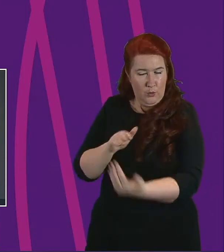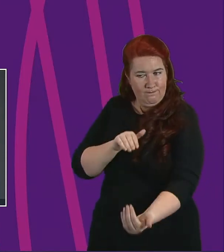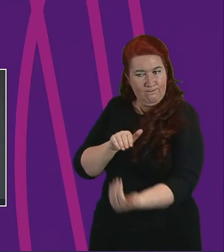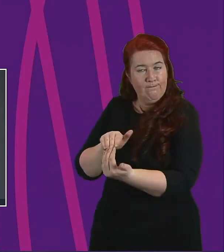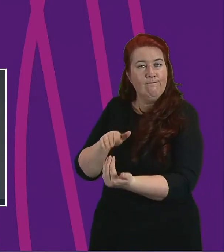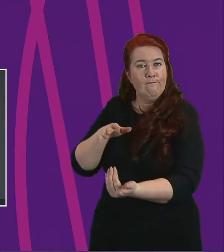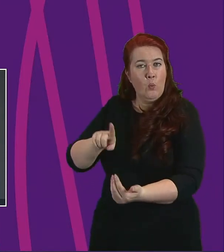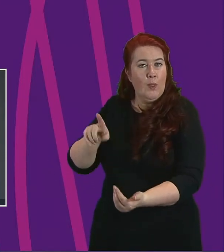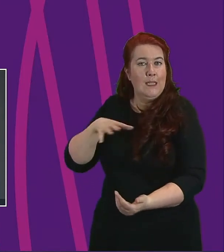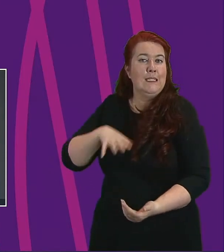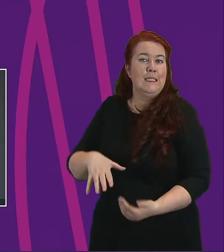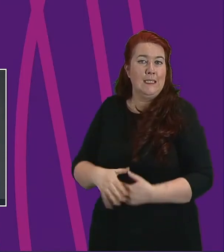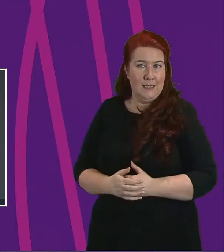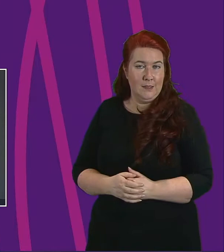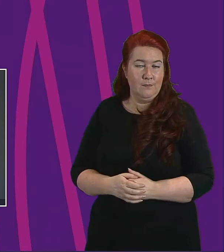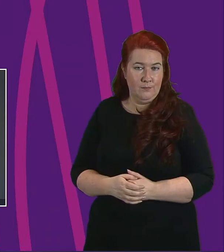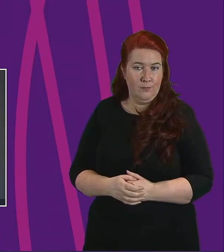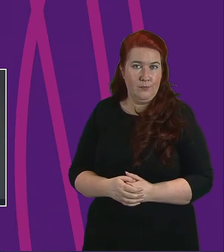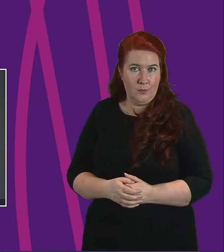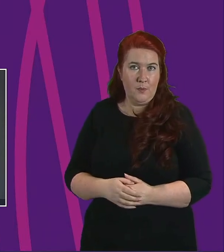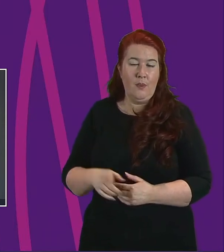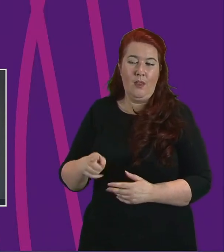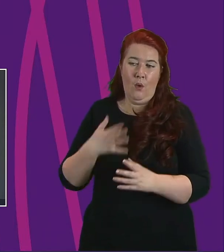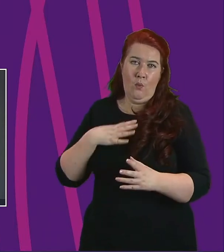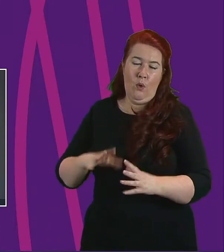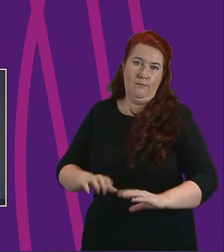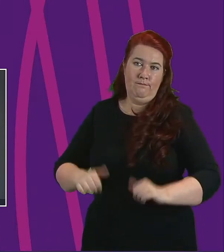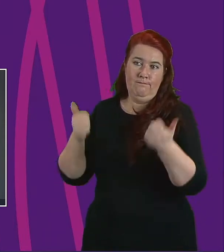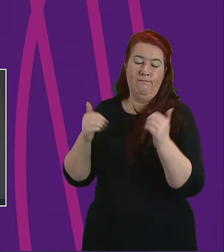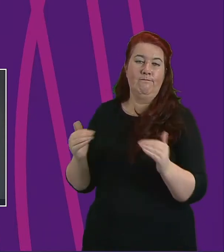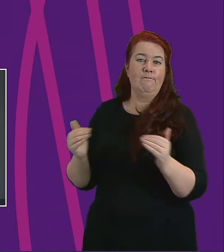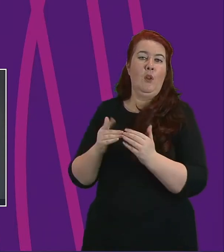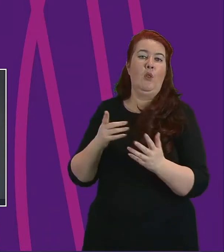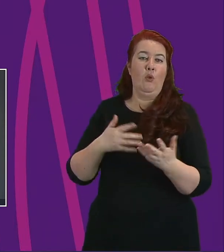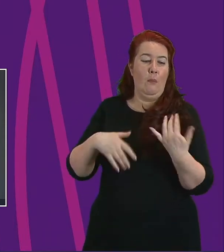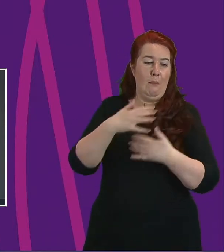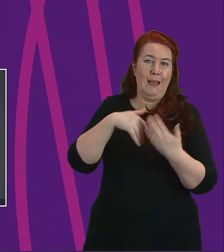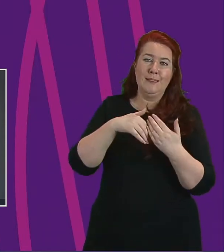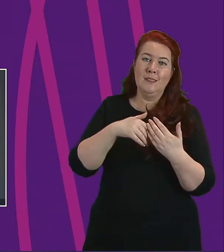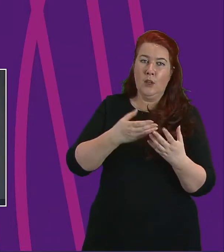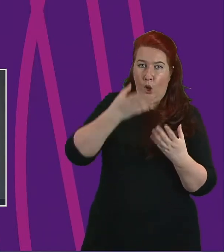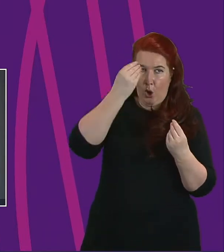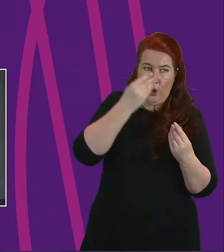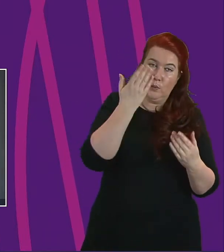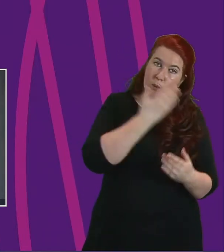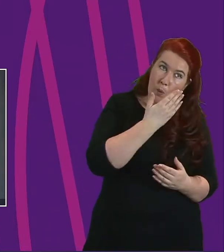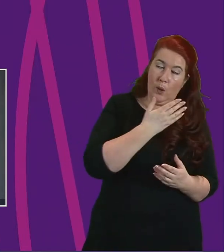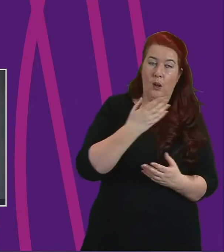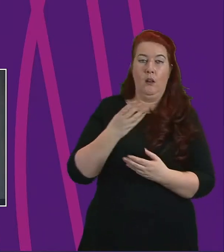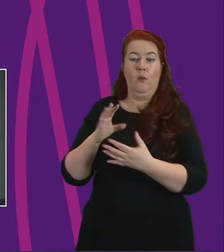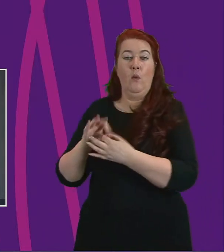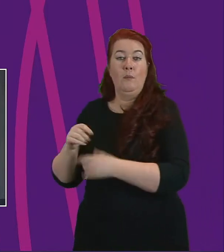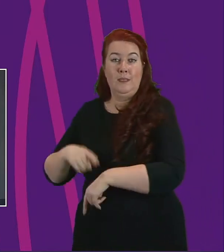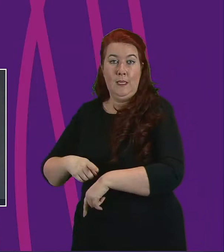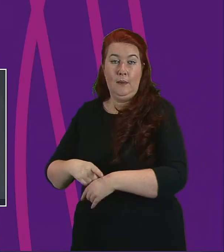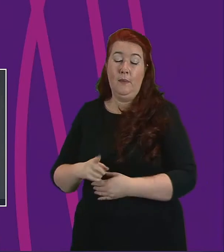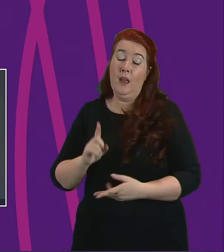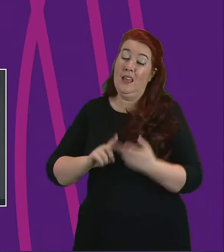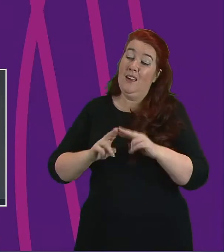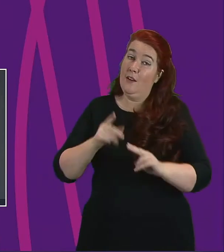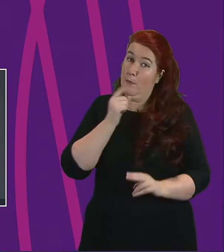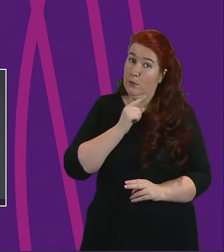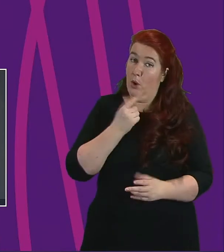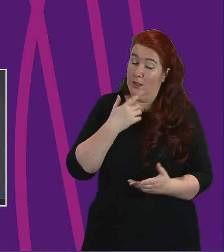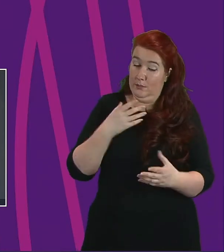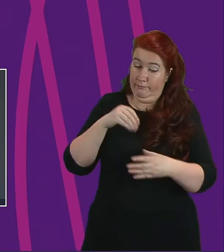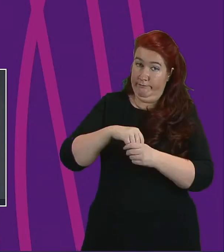met through the blended learning model that we've taken forward. Now, where it is possible, given the local flexibility that is